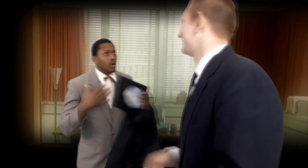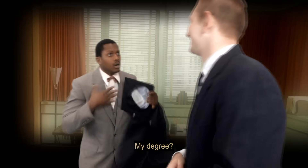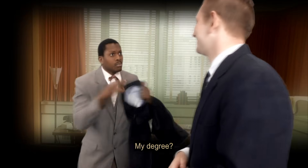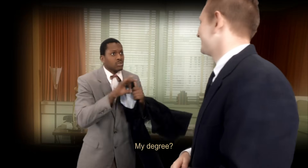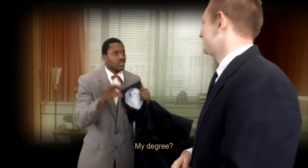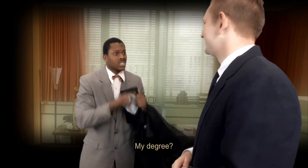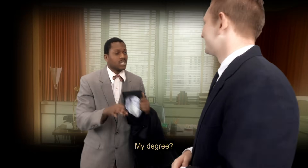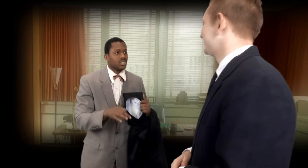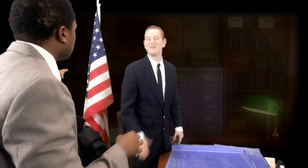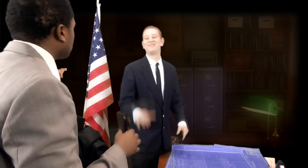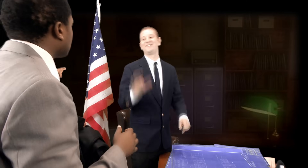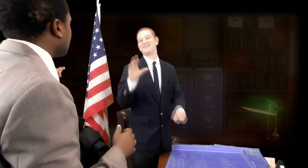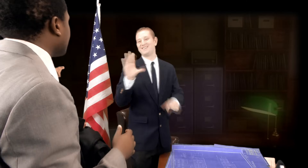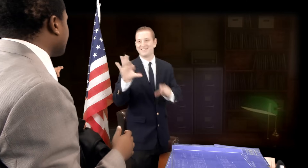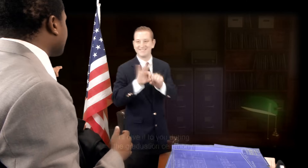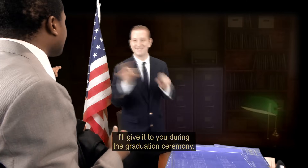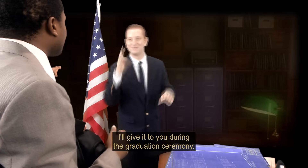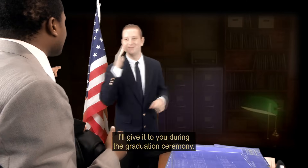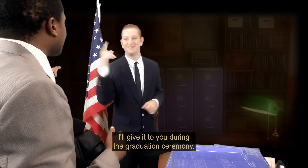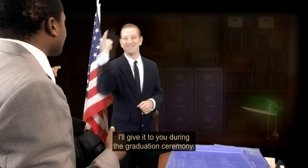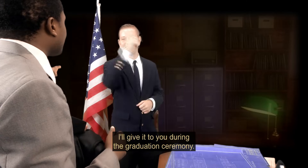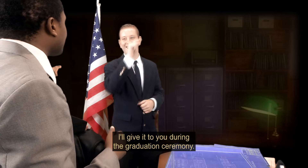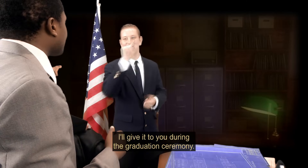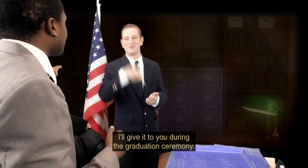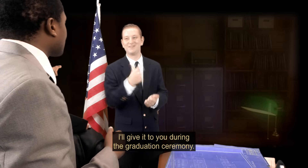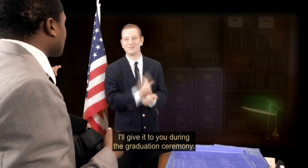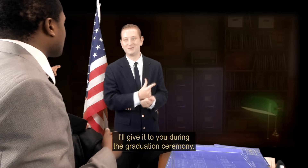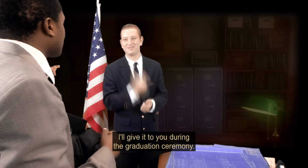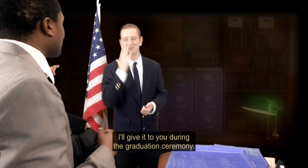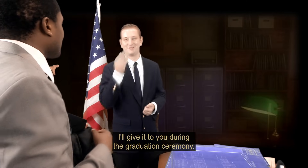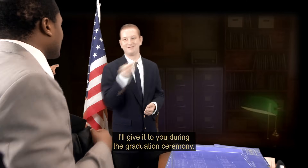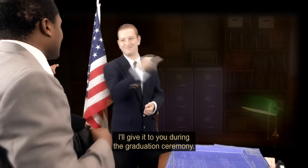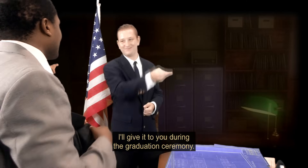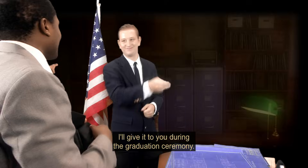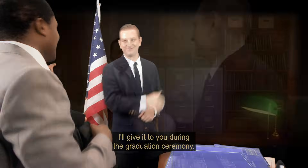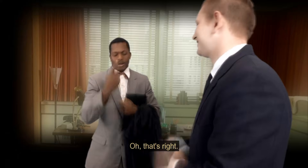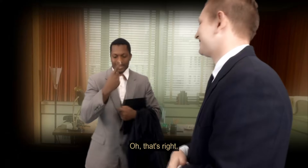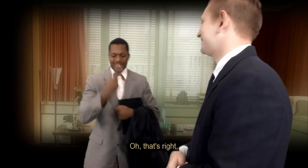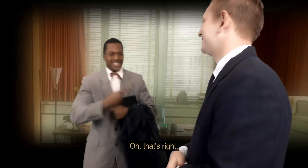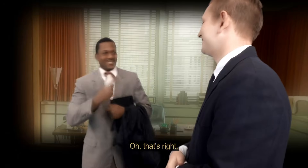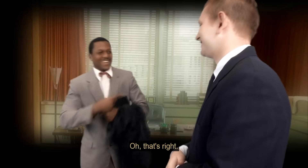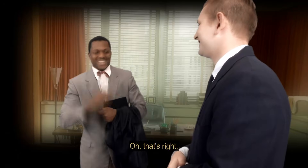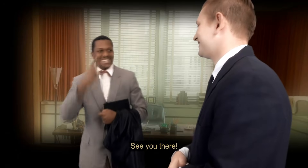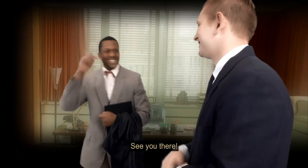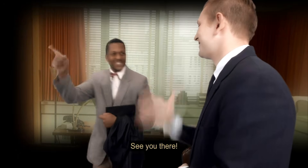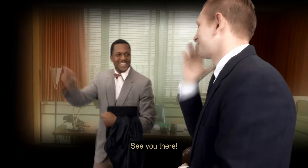My degree. I'll give it to you during the graduation ceremony. Oh, that's right. See you there.